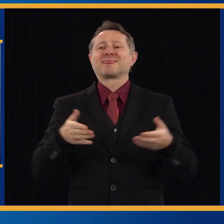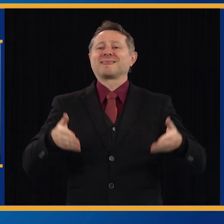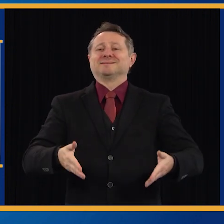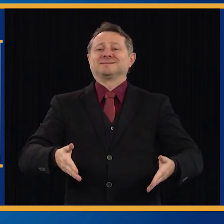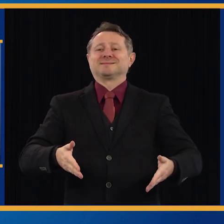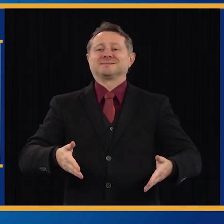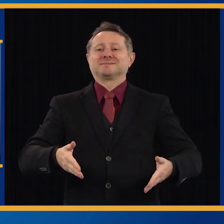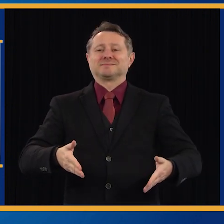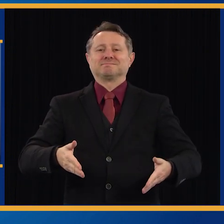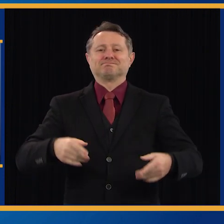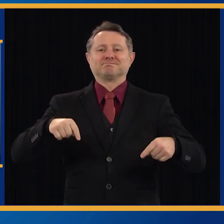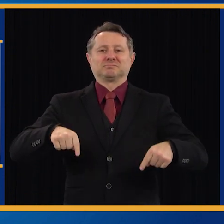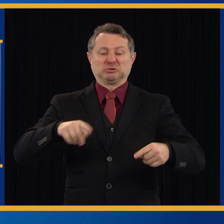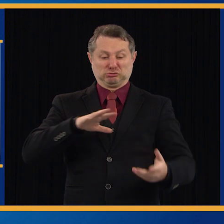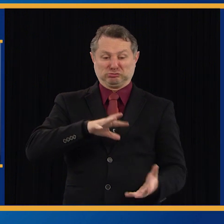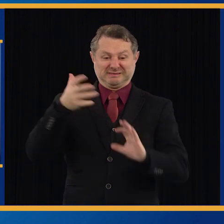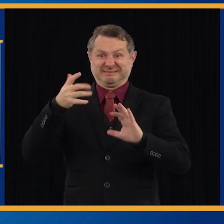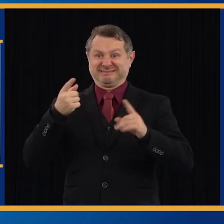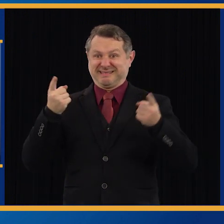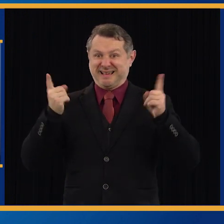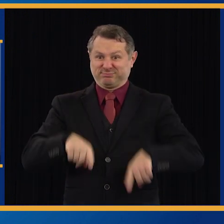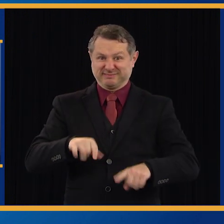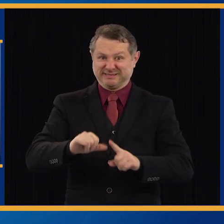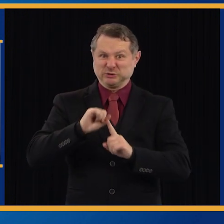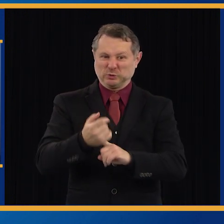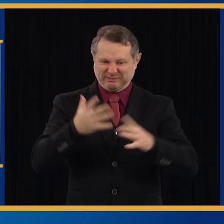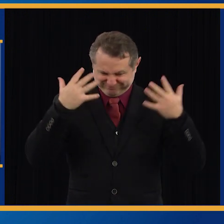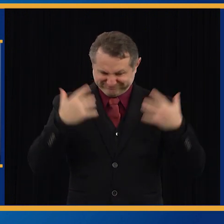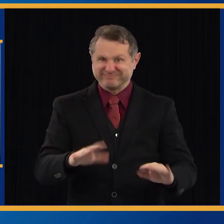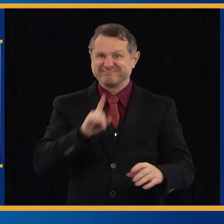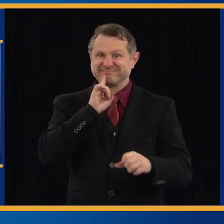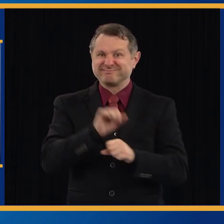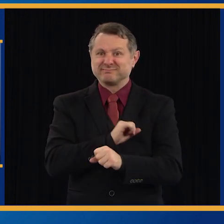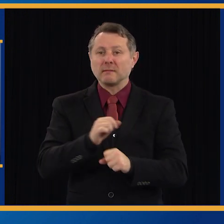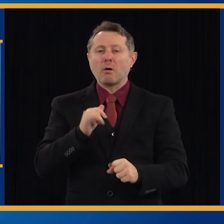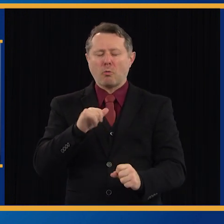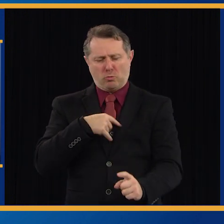time, to actually learn the lessons,